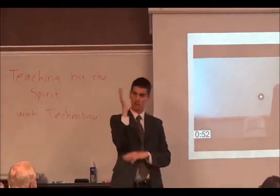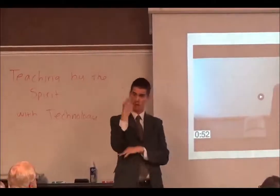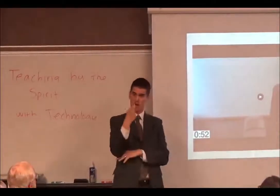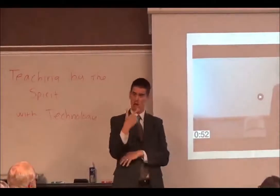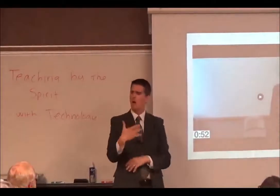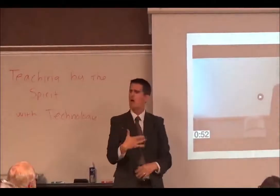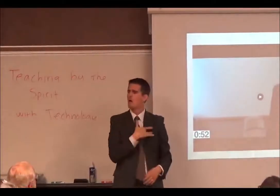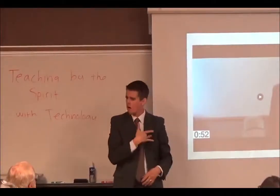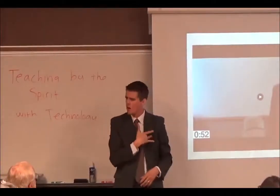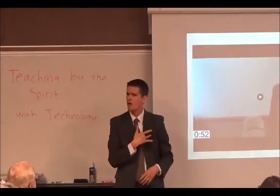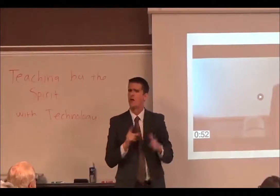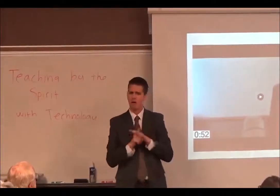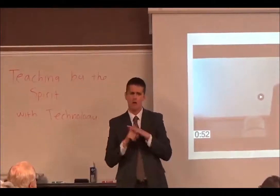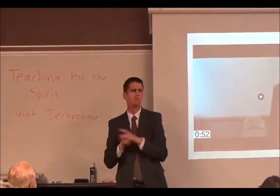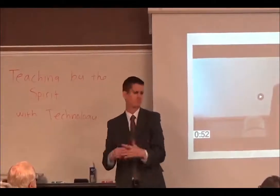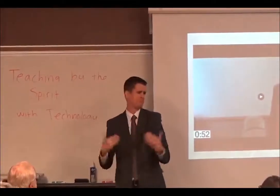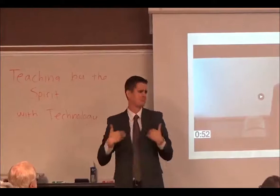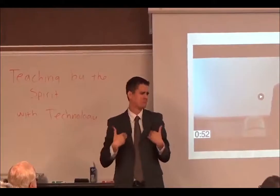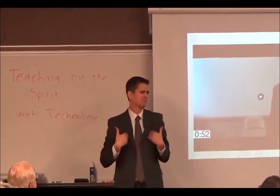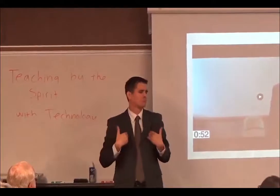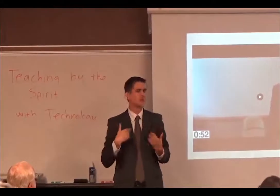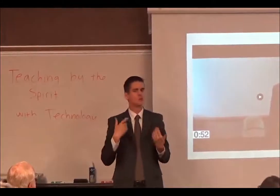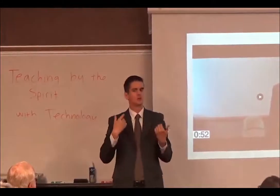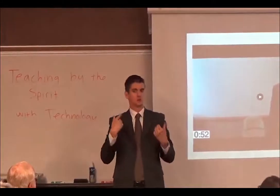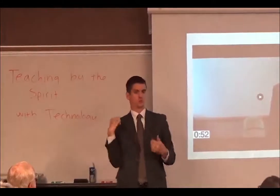other as we watch that.